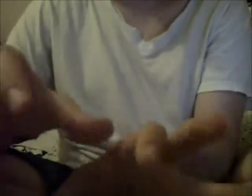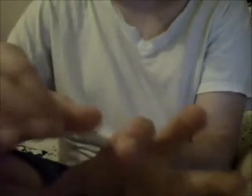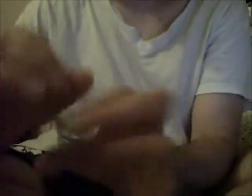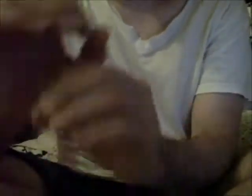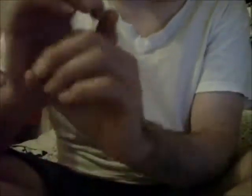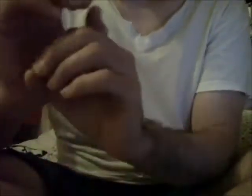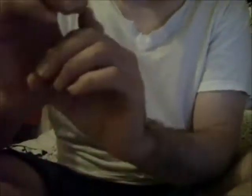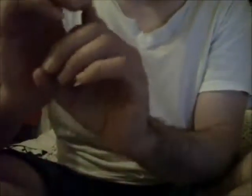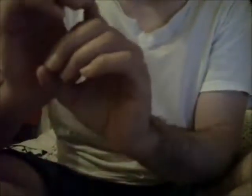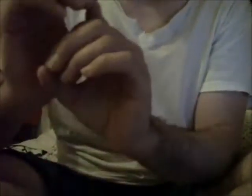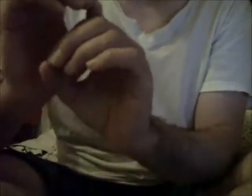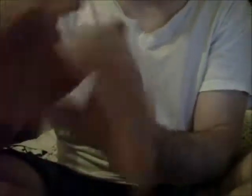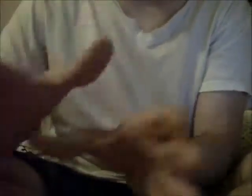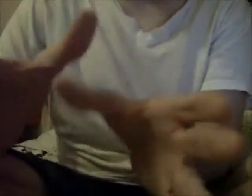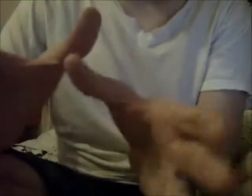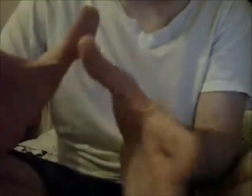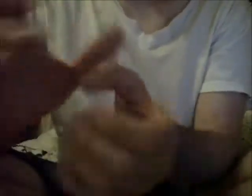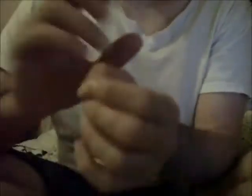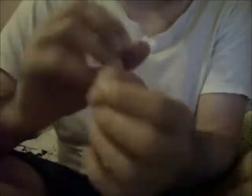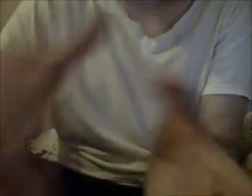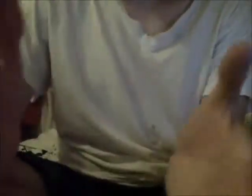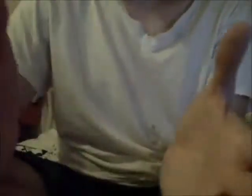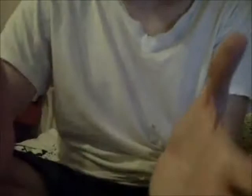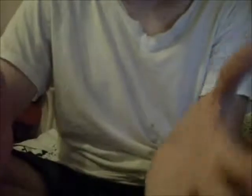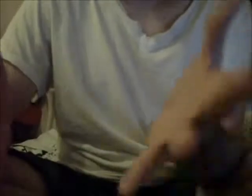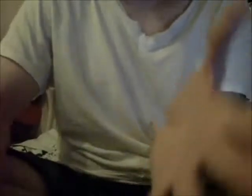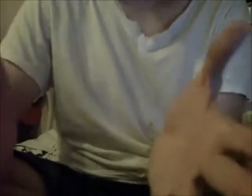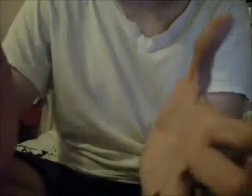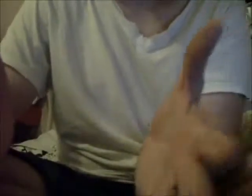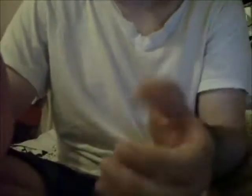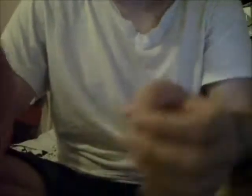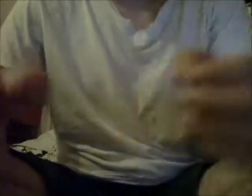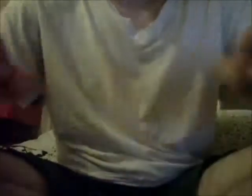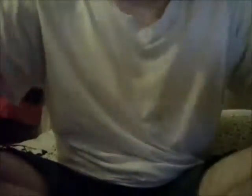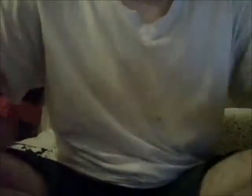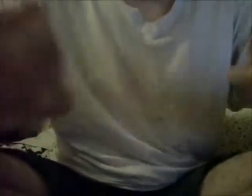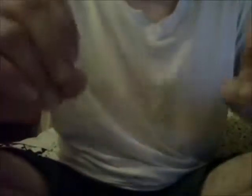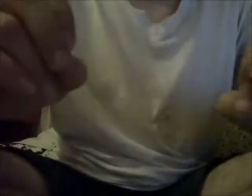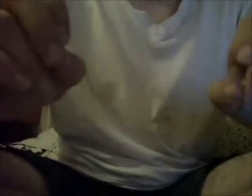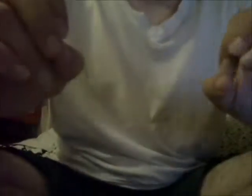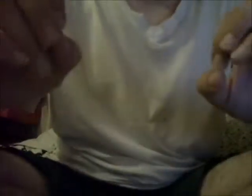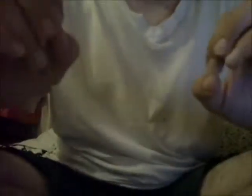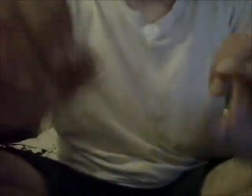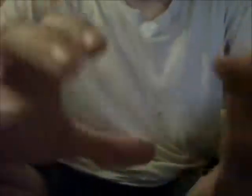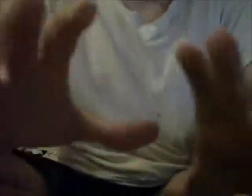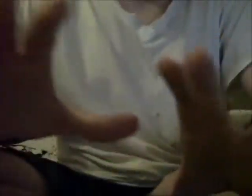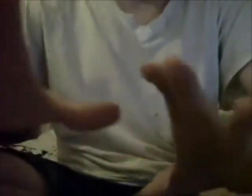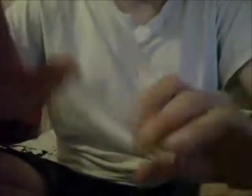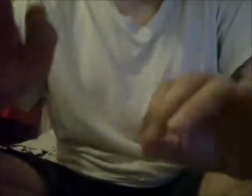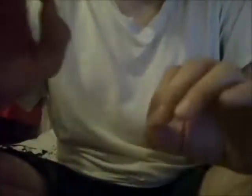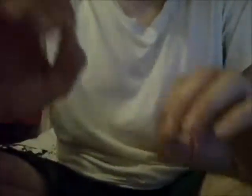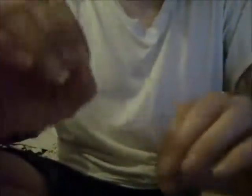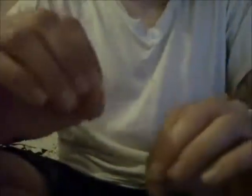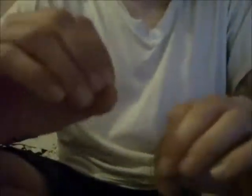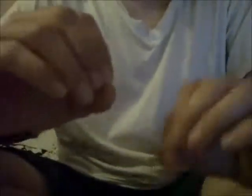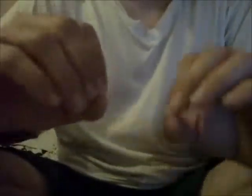myths, close up or clear up some stupidity. Now, before I begin, I will tell you all that I'm